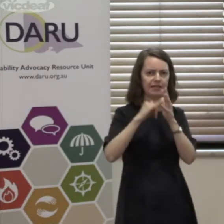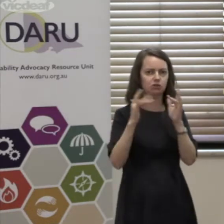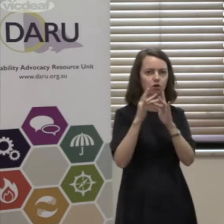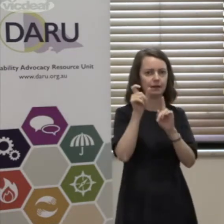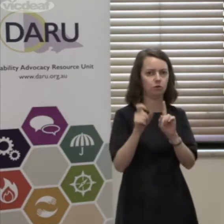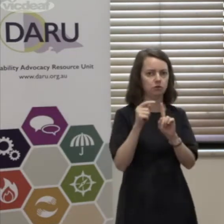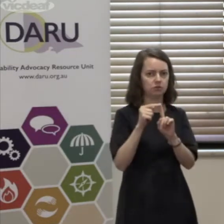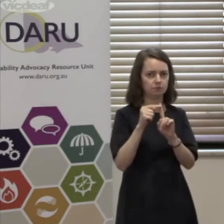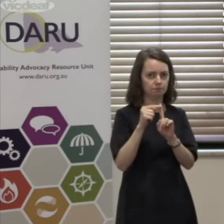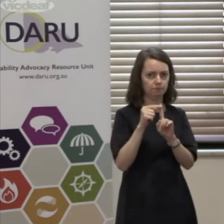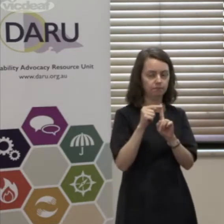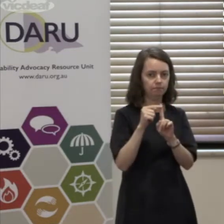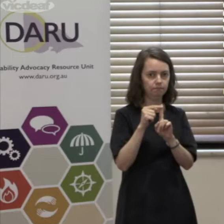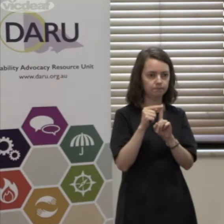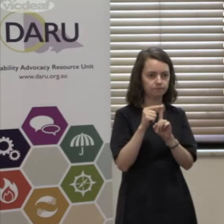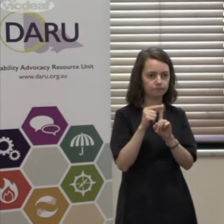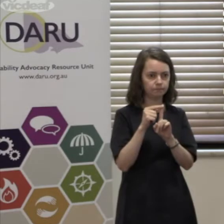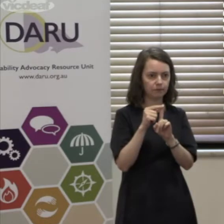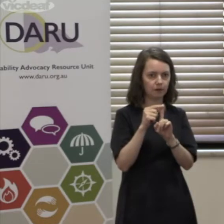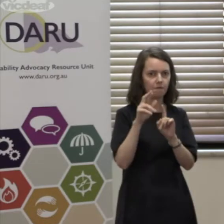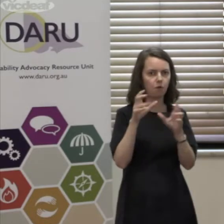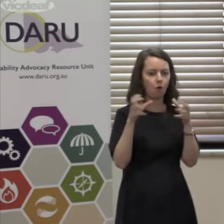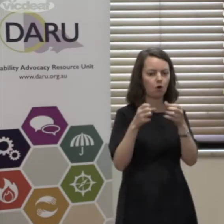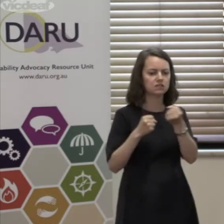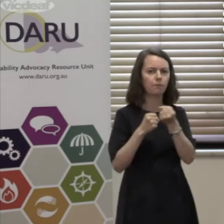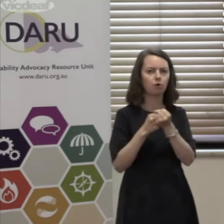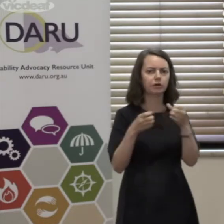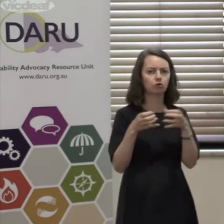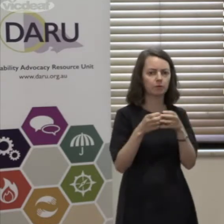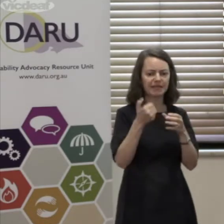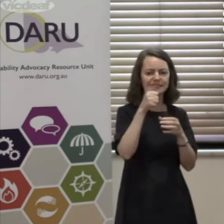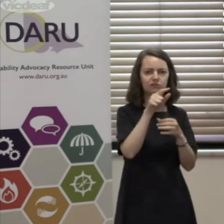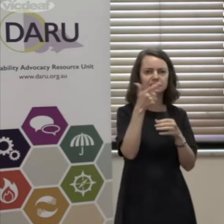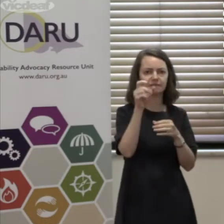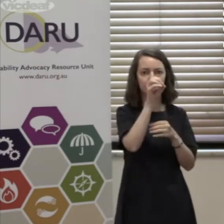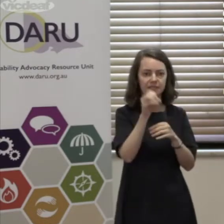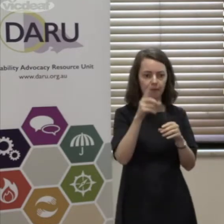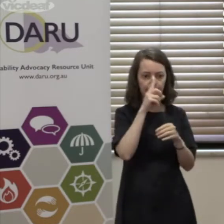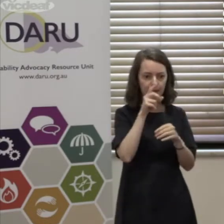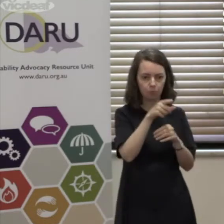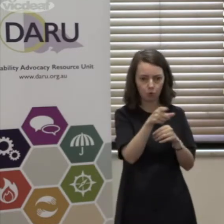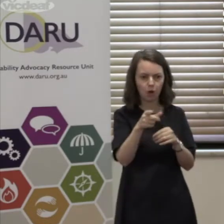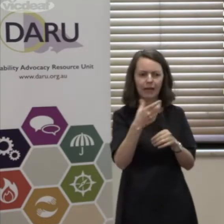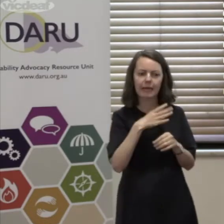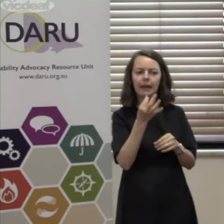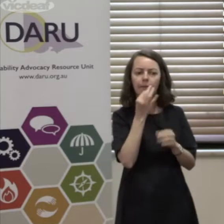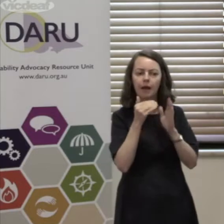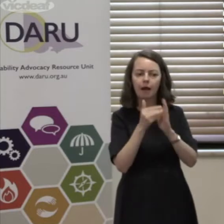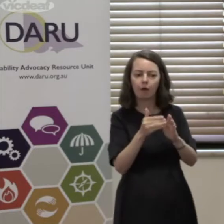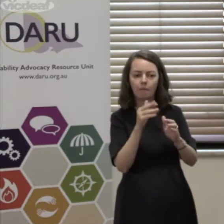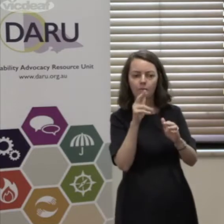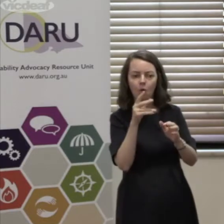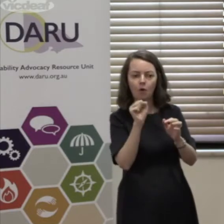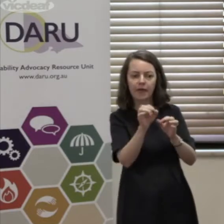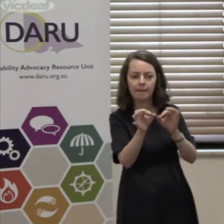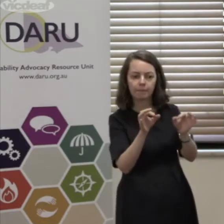with disability for that group that I just called supported. So for that 60 to 70% of people, the LAC is their main